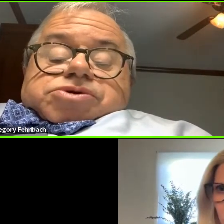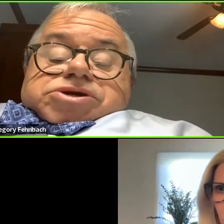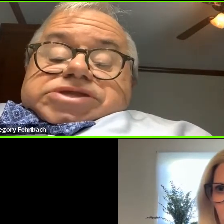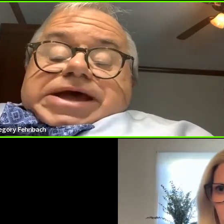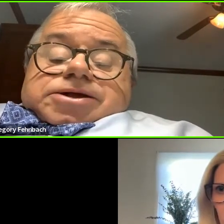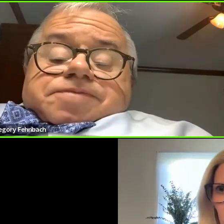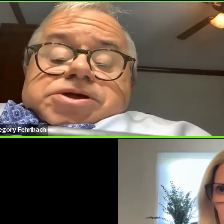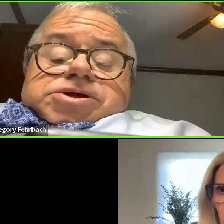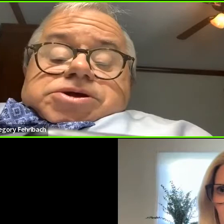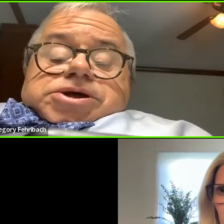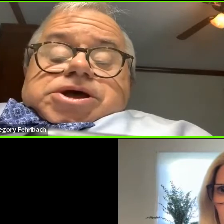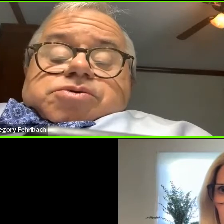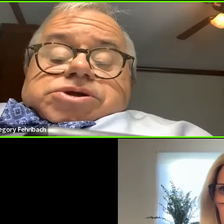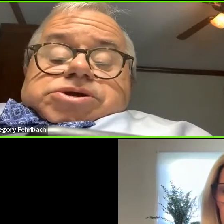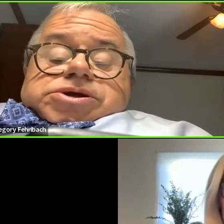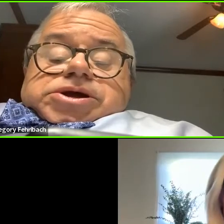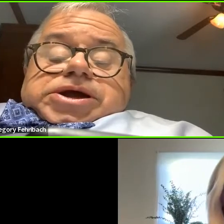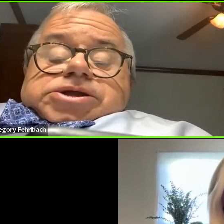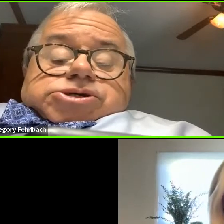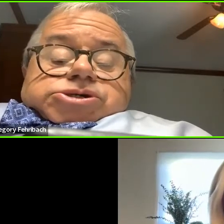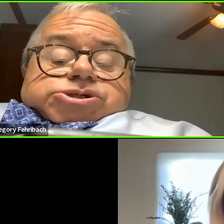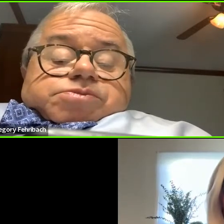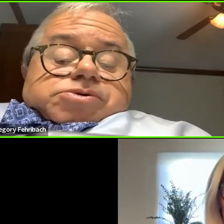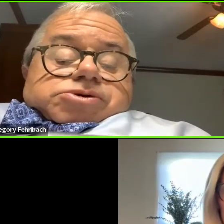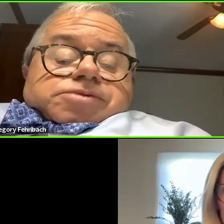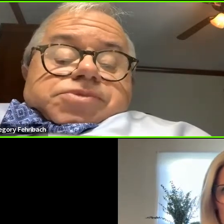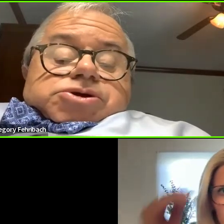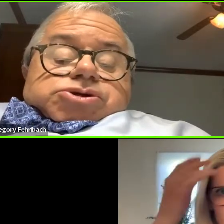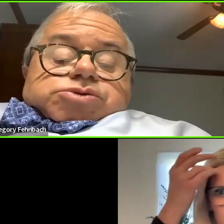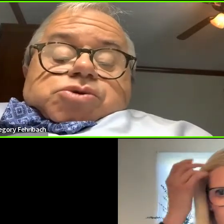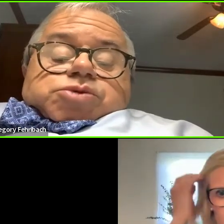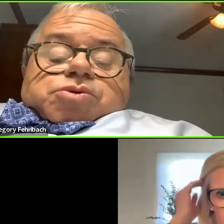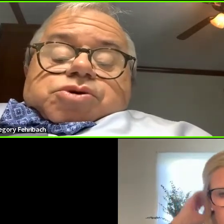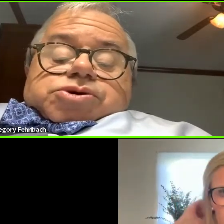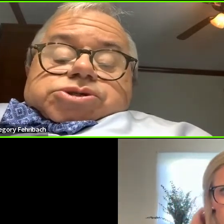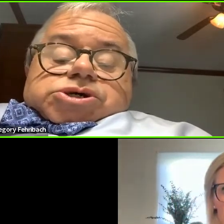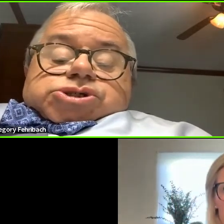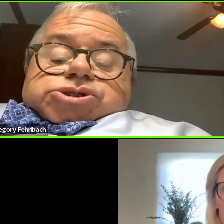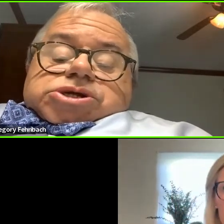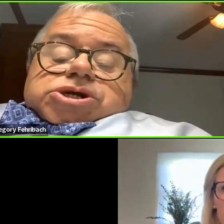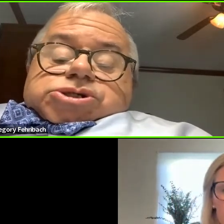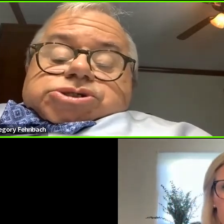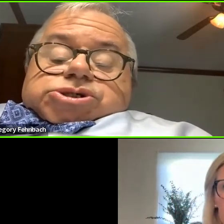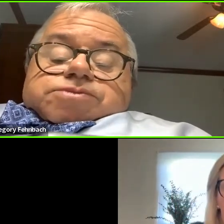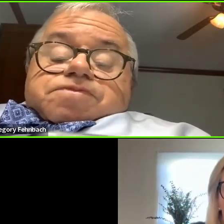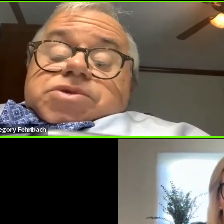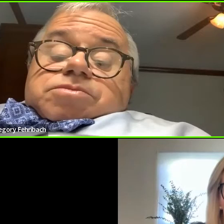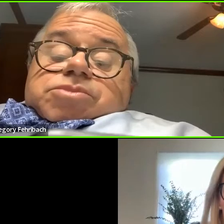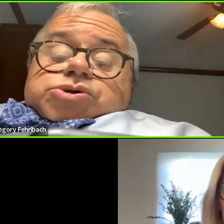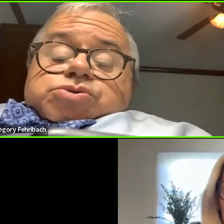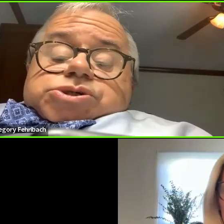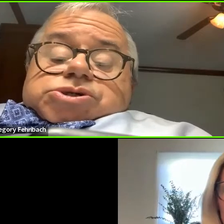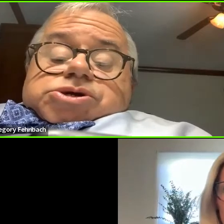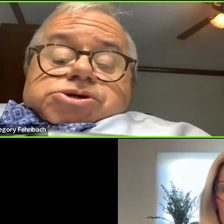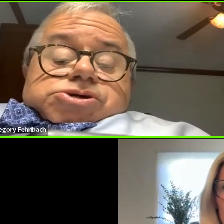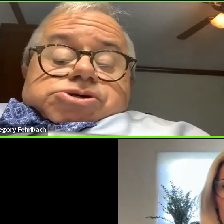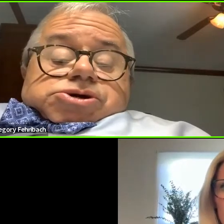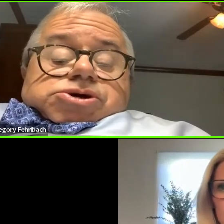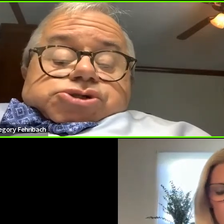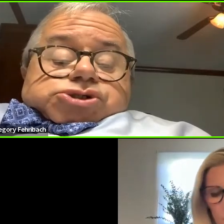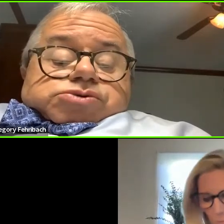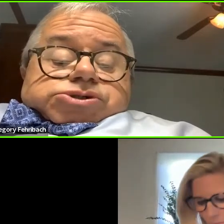on disability data, equity, and accessibility to multiple organizations and agencies. Most